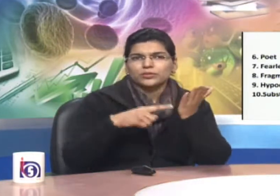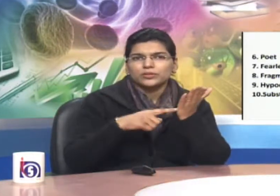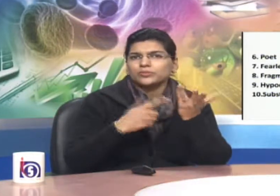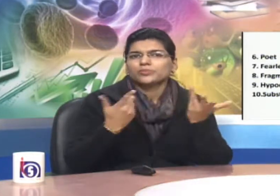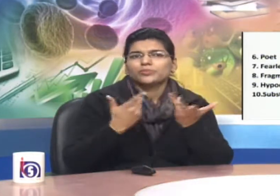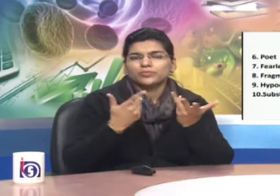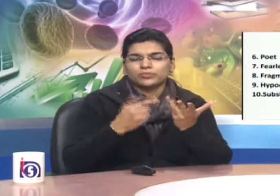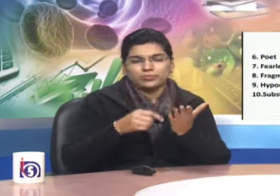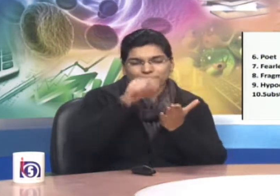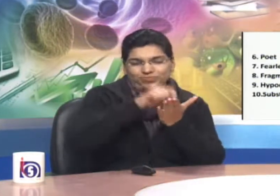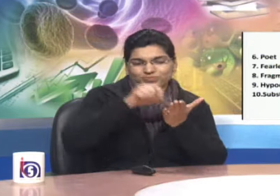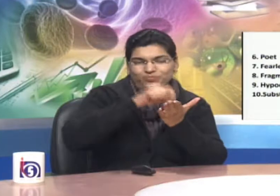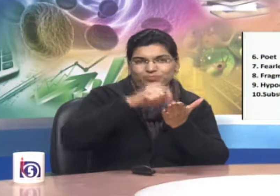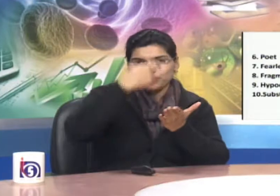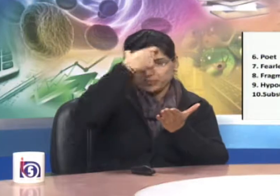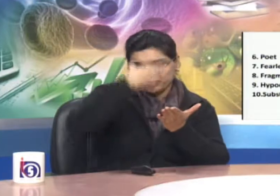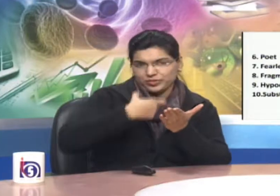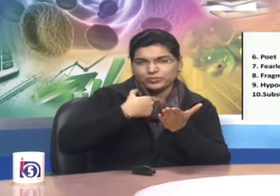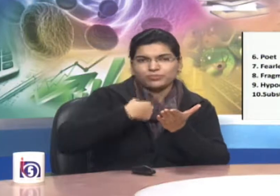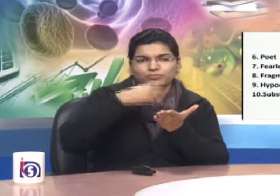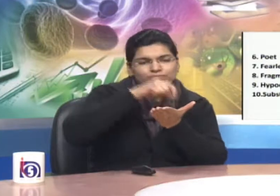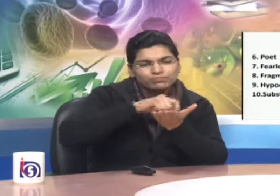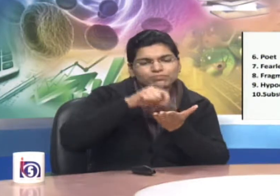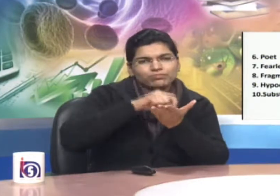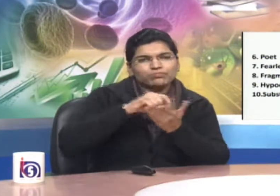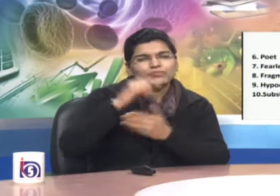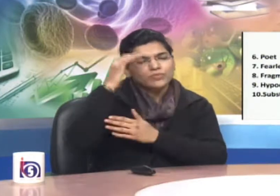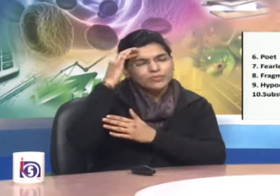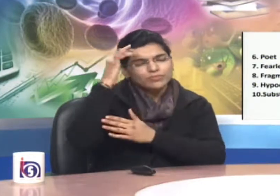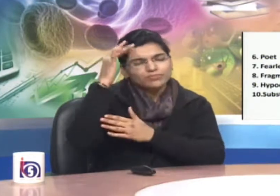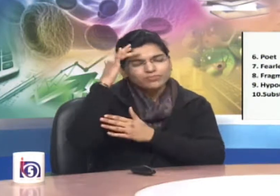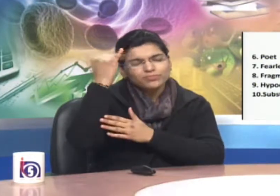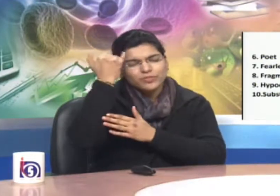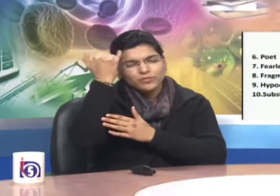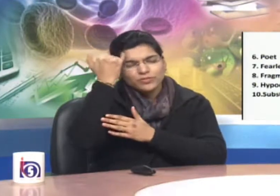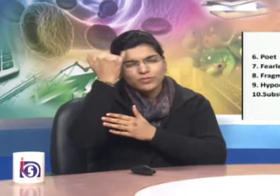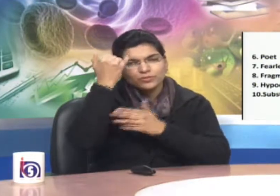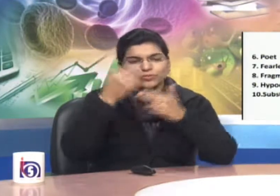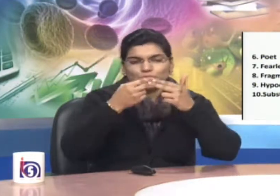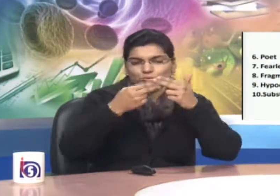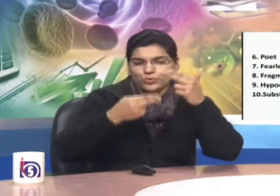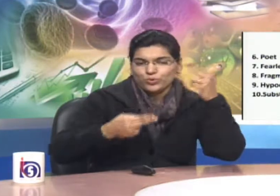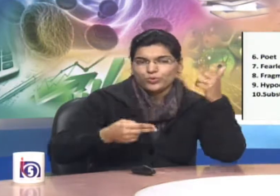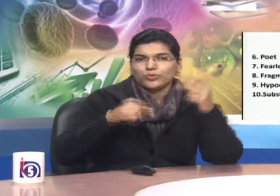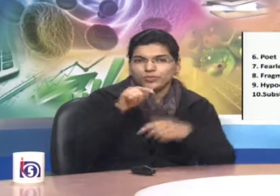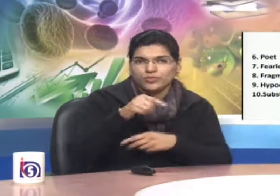poet, somebody who writes poems.